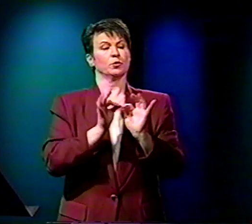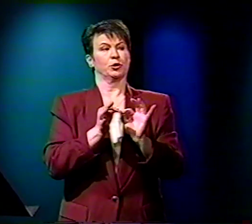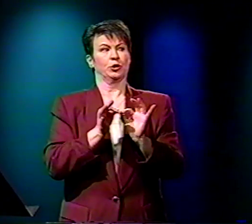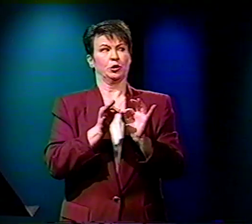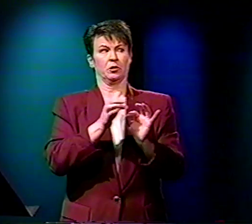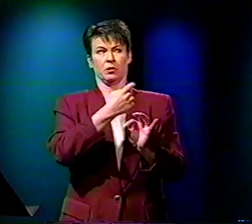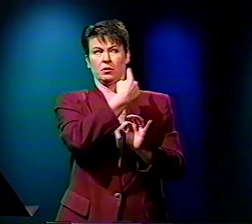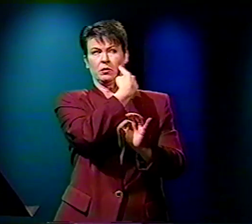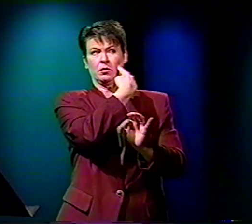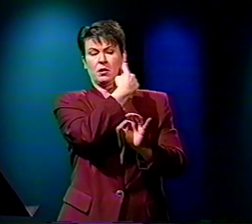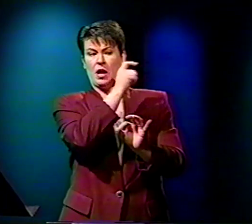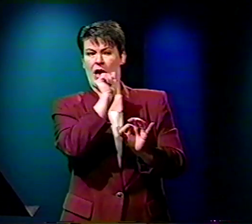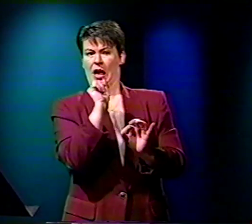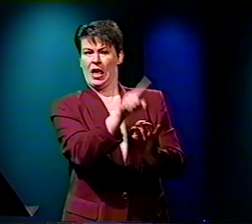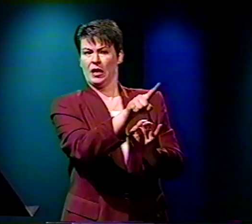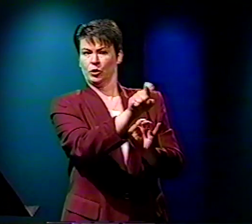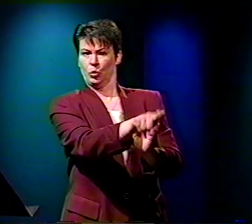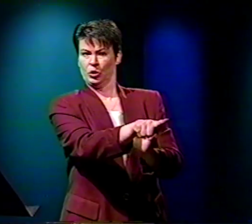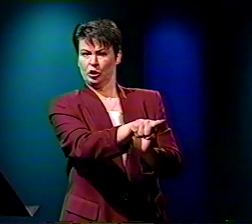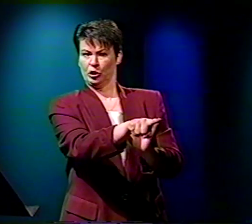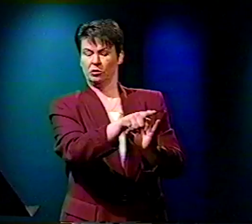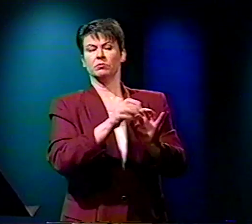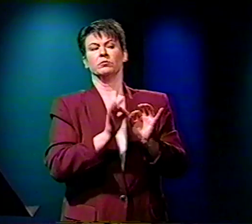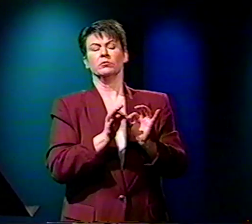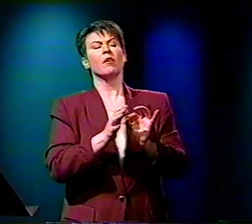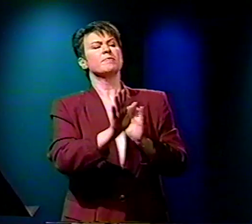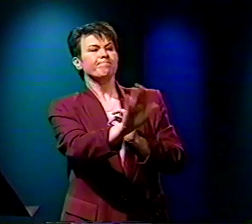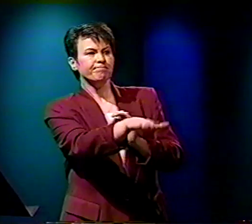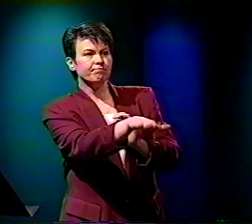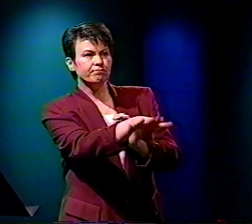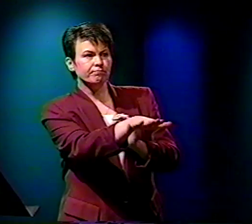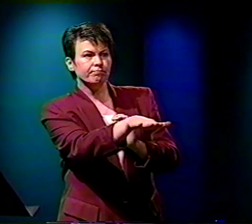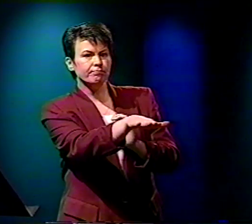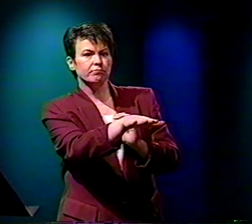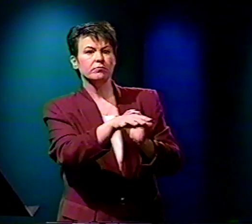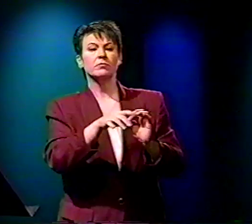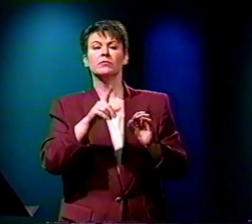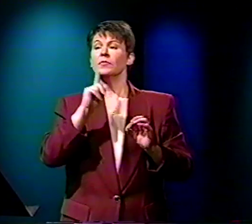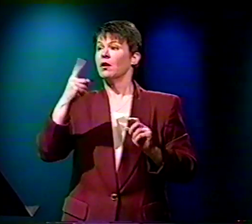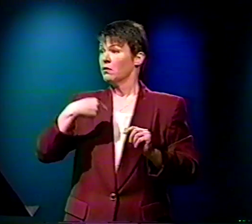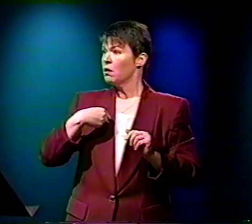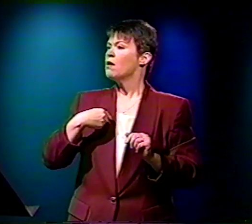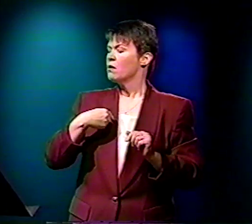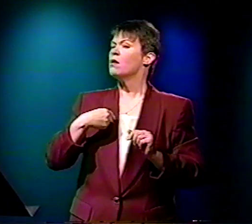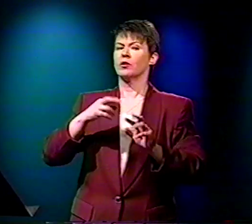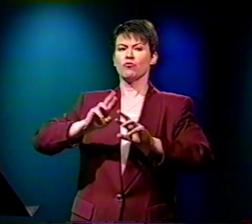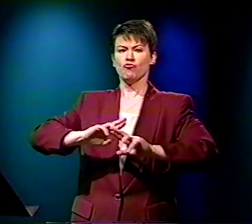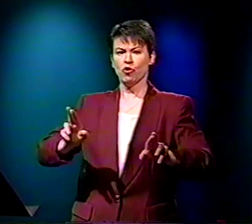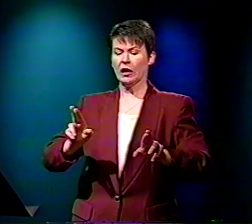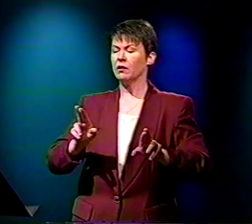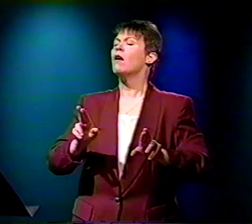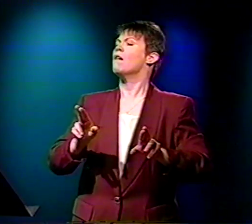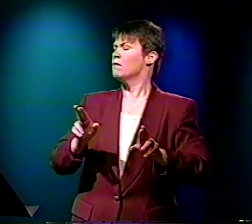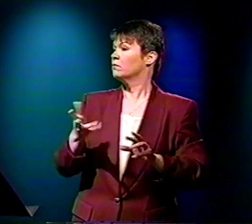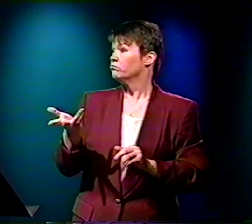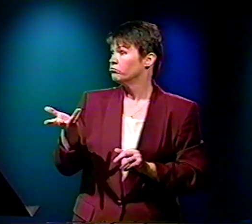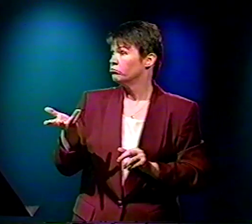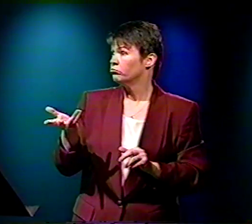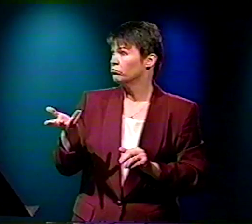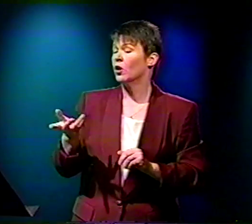message. I think it's important for interpreters to recognize that a question is going to be asked of the deaf person first, so that the deaf person then becomes ready